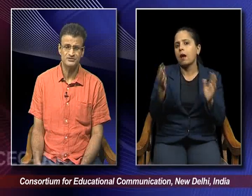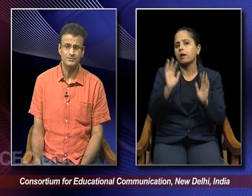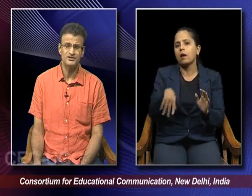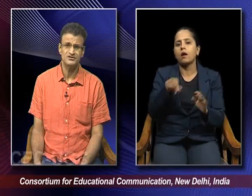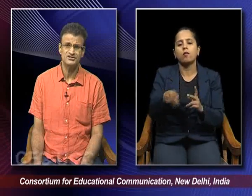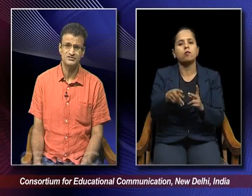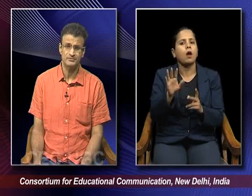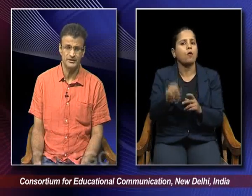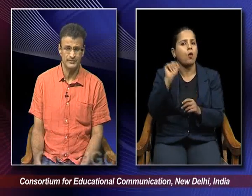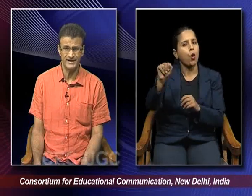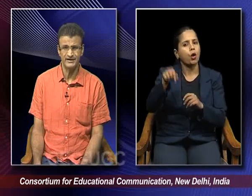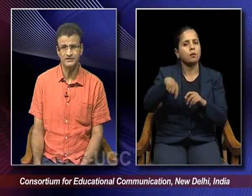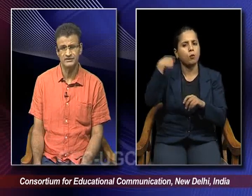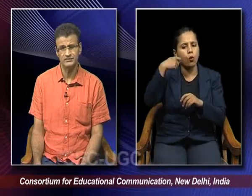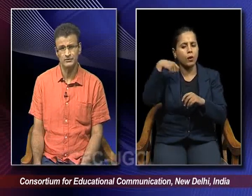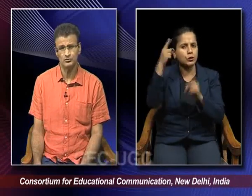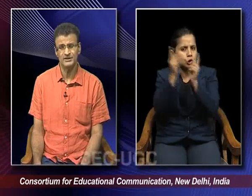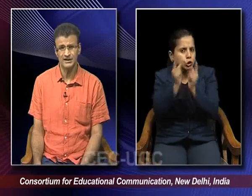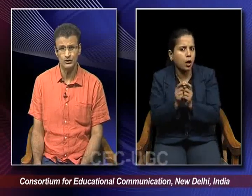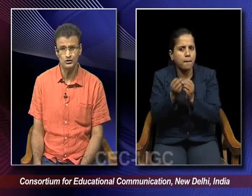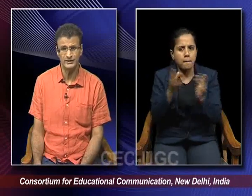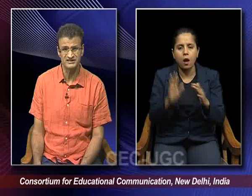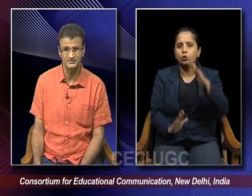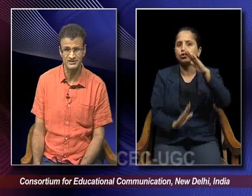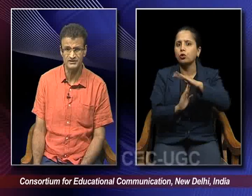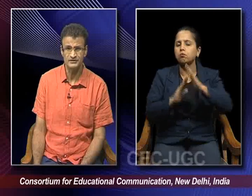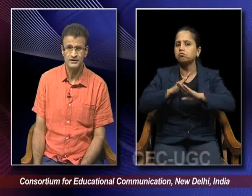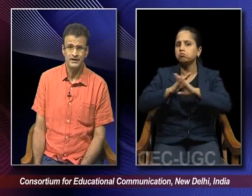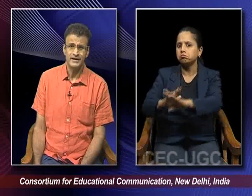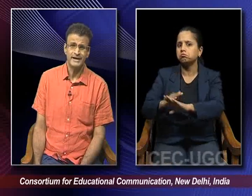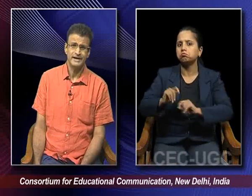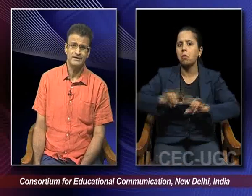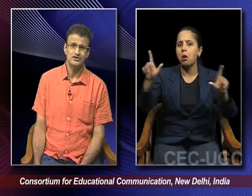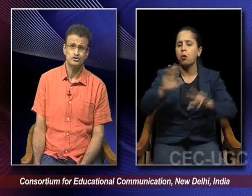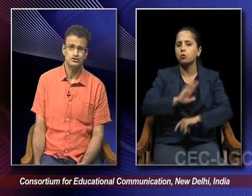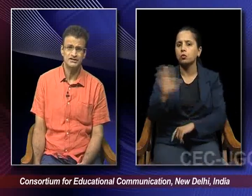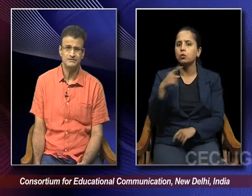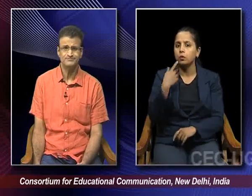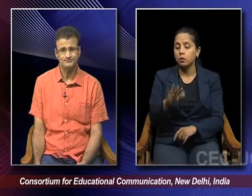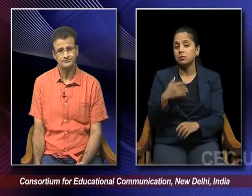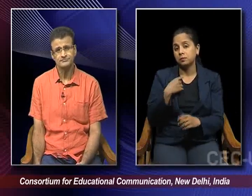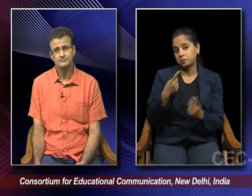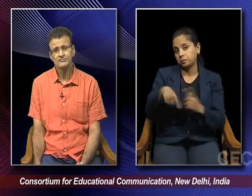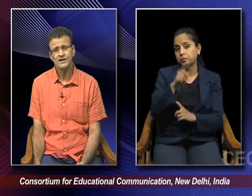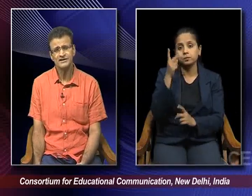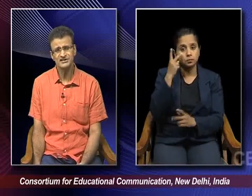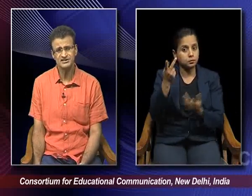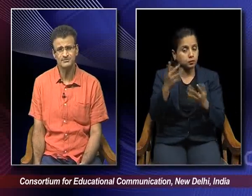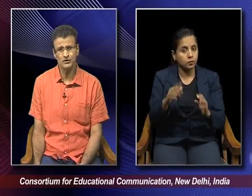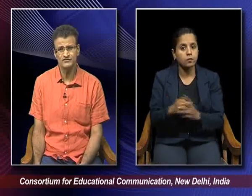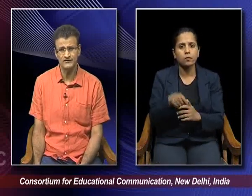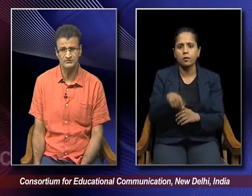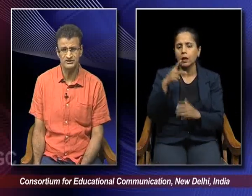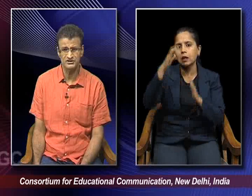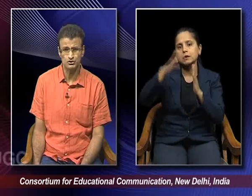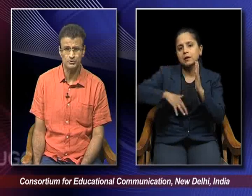and topicals, they were being banned, they were not being allowed to be exhibited. And we also see that the script of